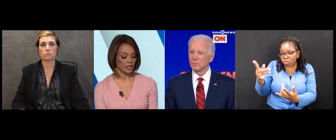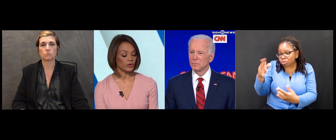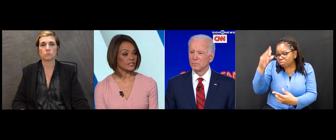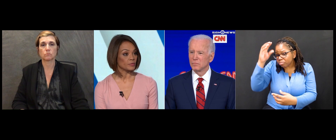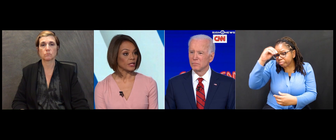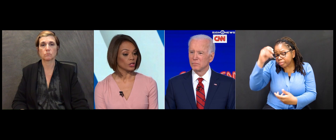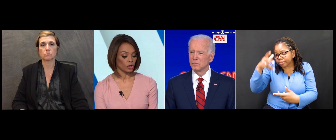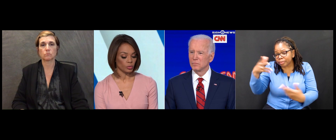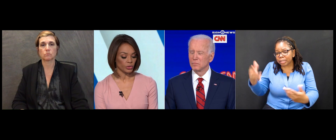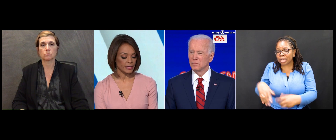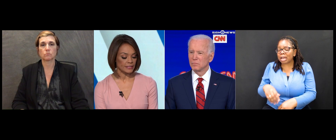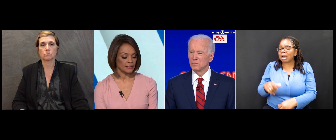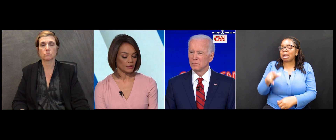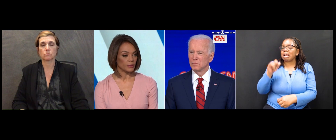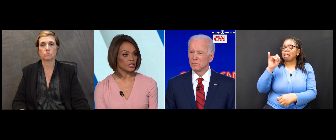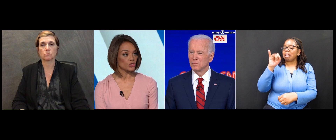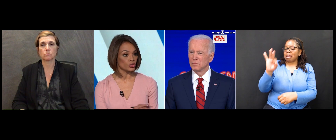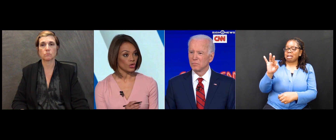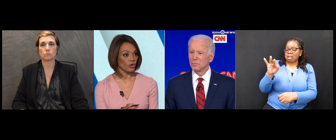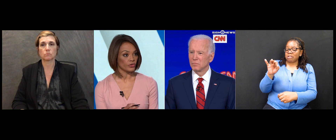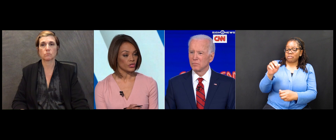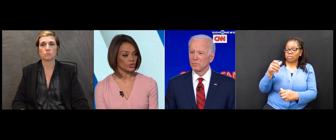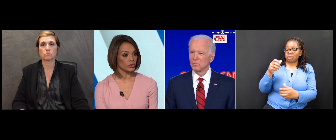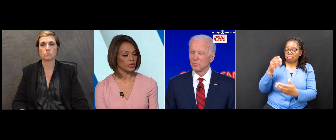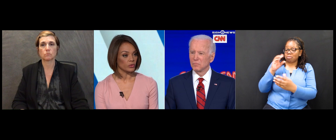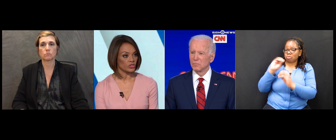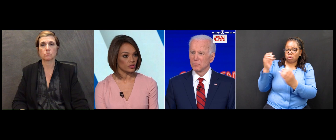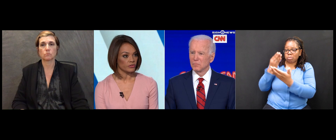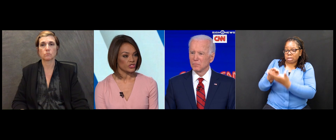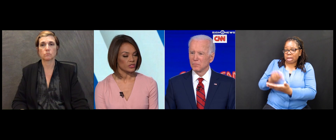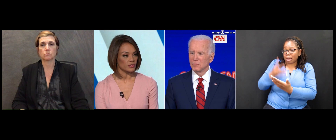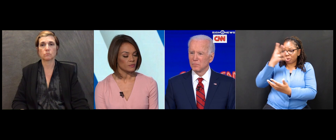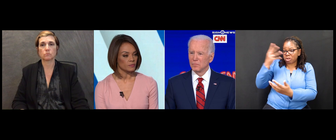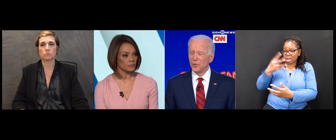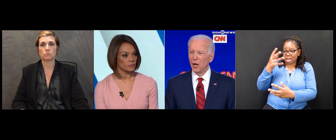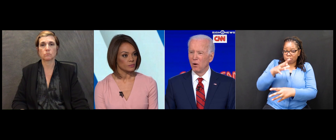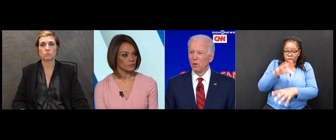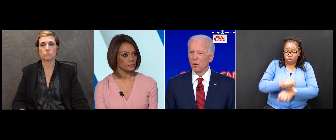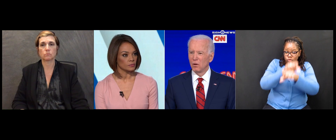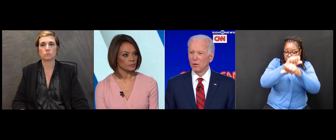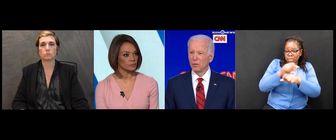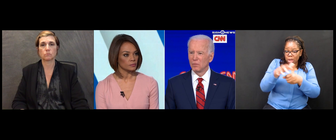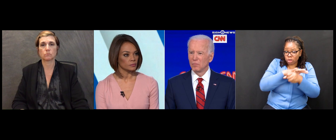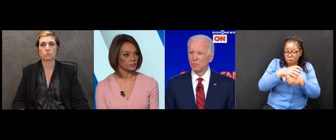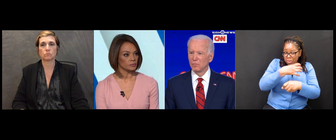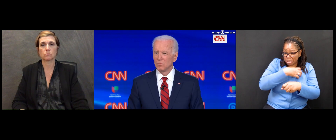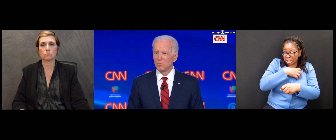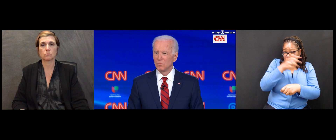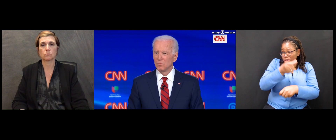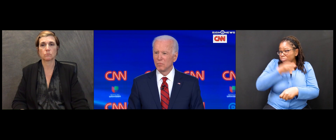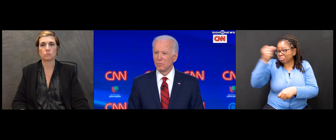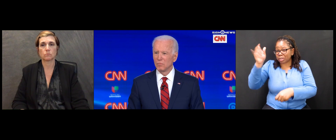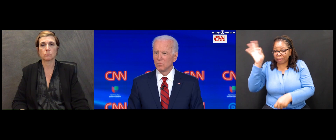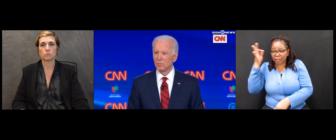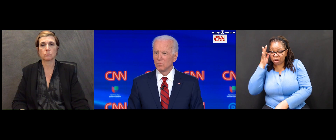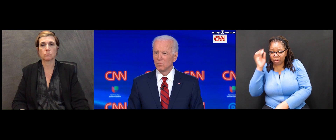immigrants arrested by local police be turned over to immigration officials? No.